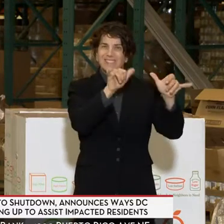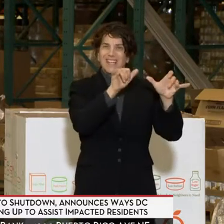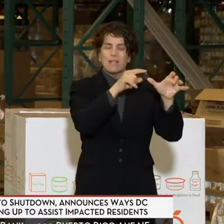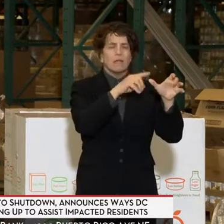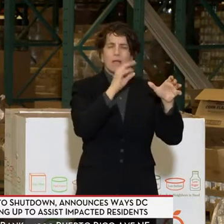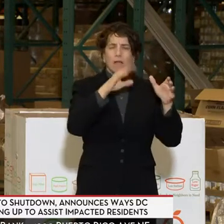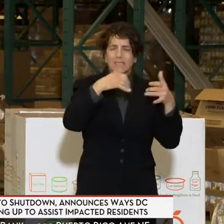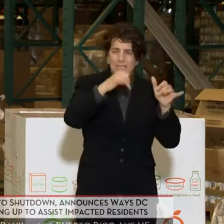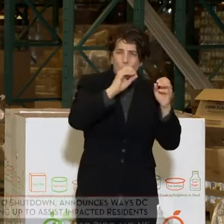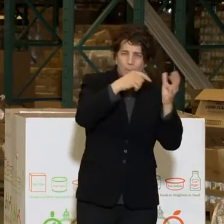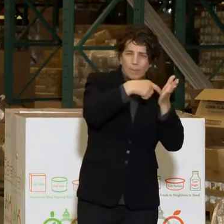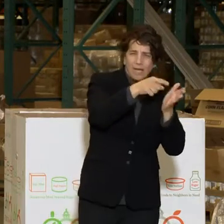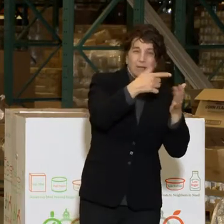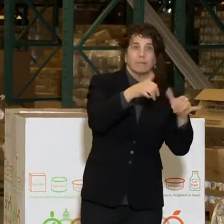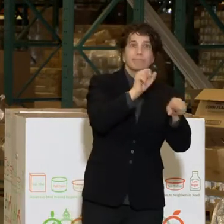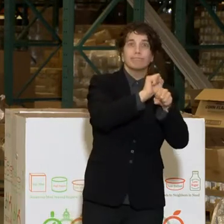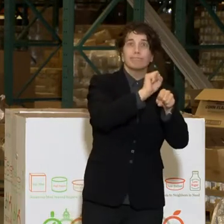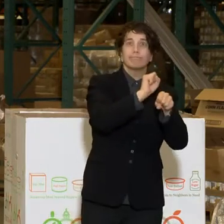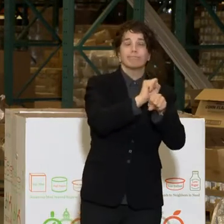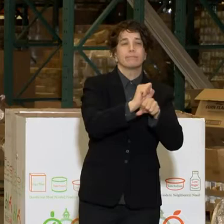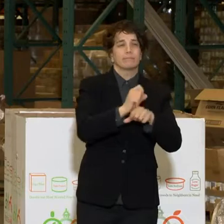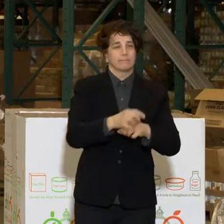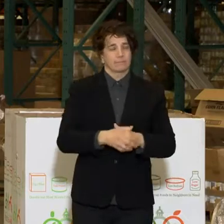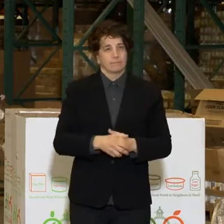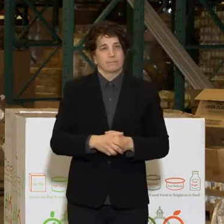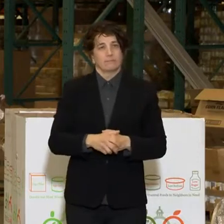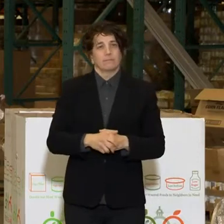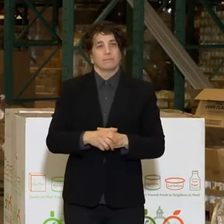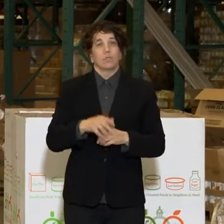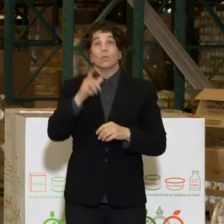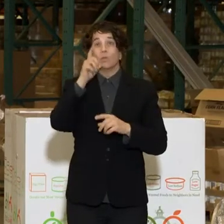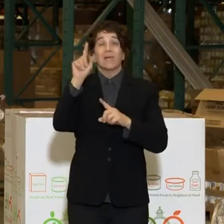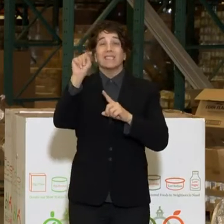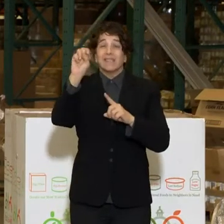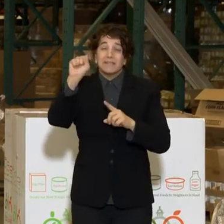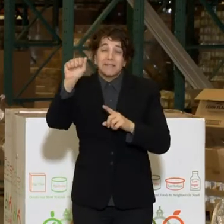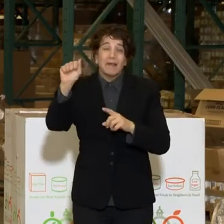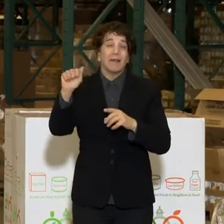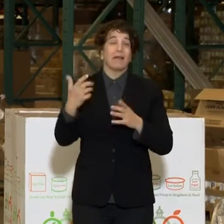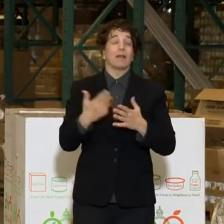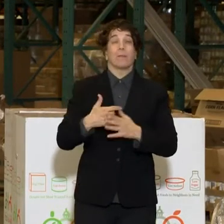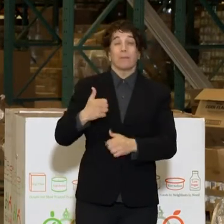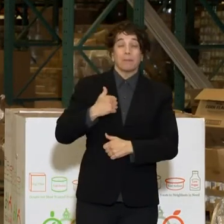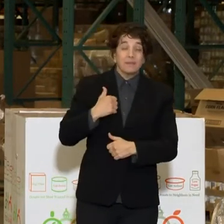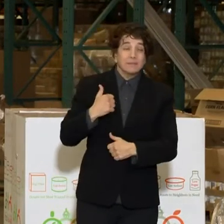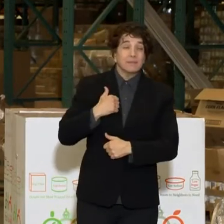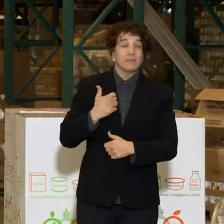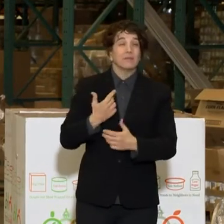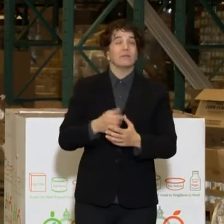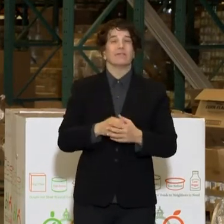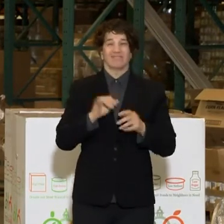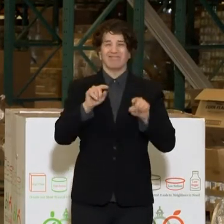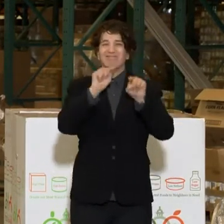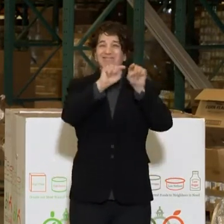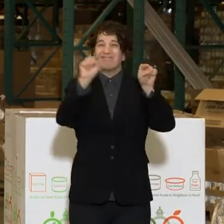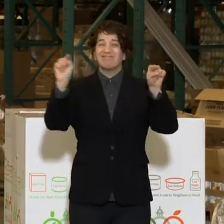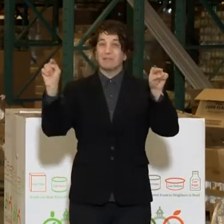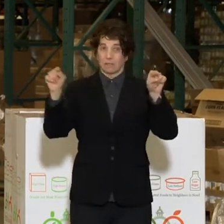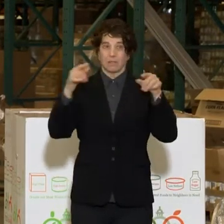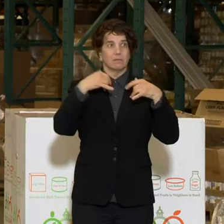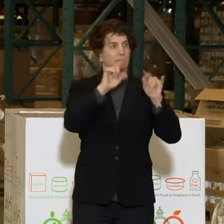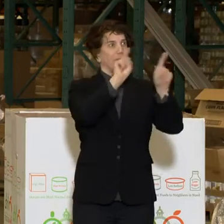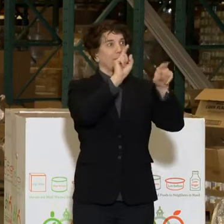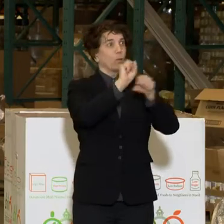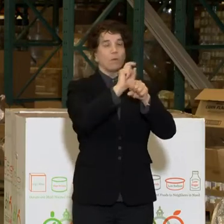active duty members of our military included. So let me be clear. They are deemed essential, they are required to